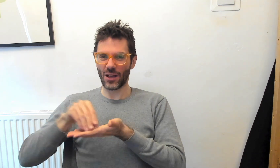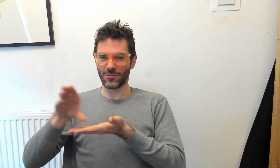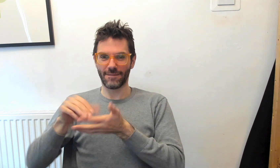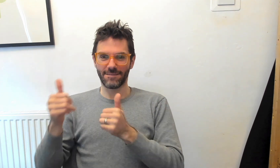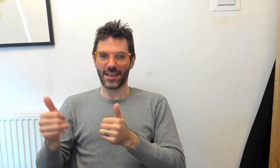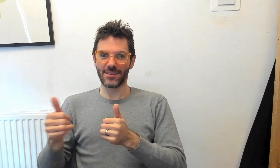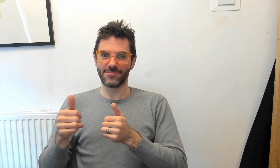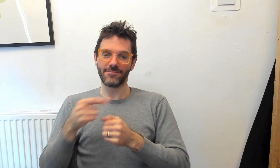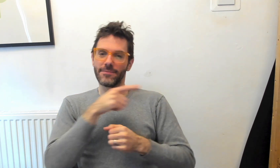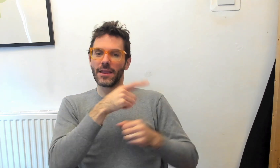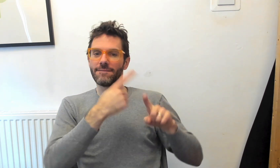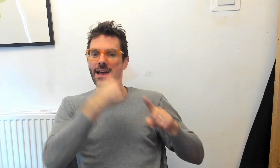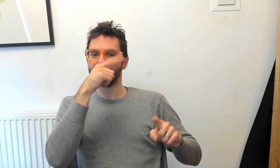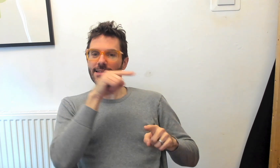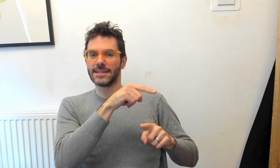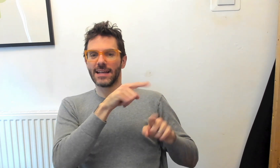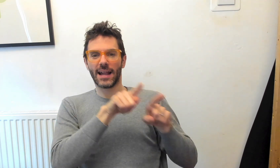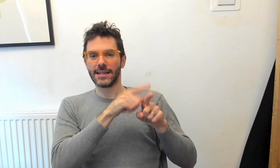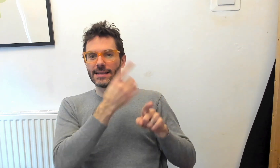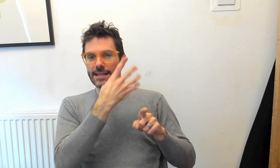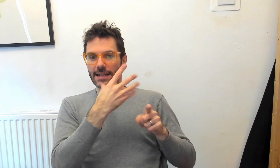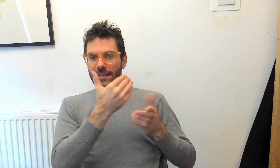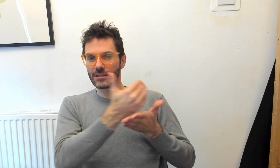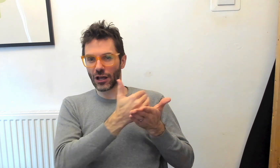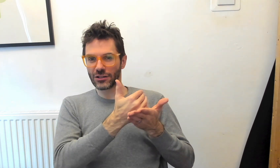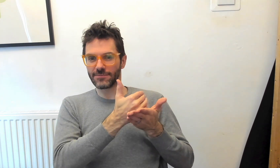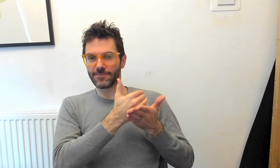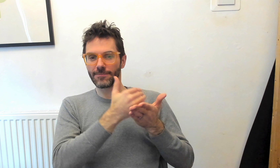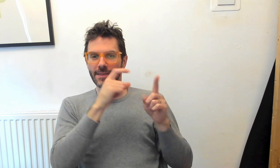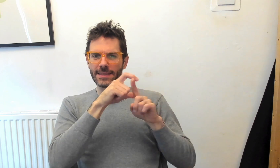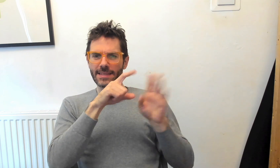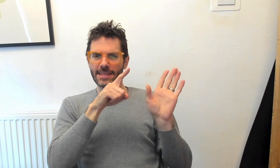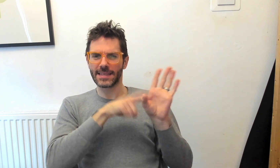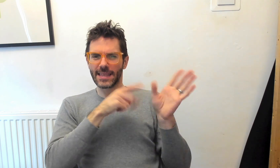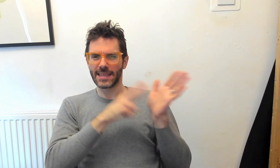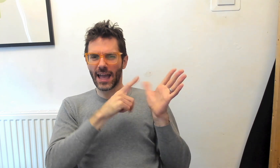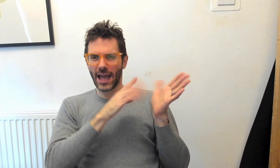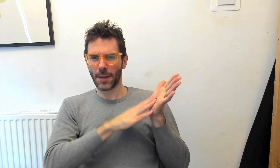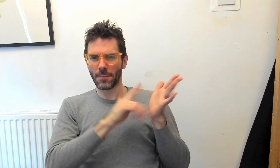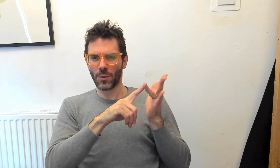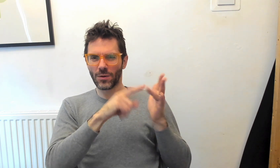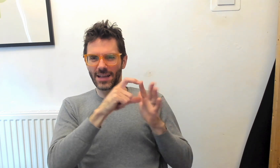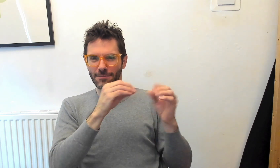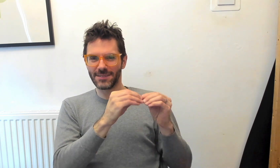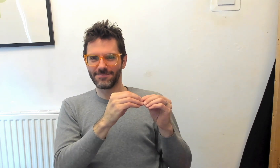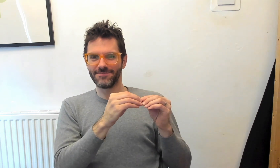long latency to download, which is fine. So online single store such as